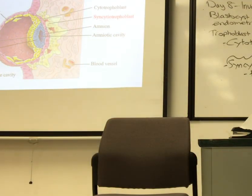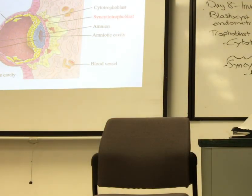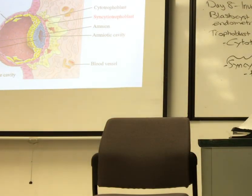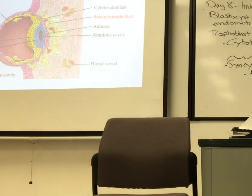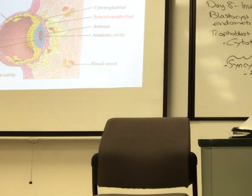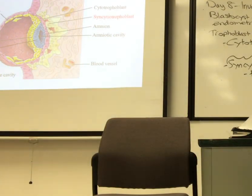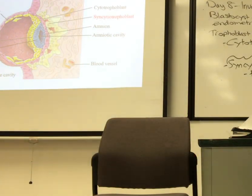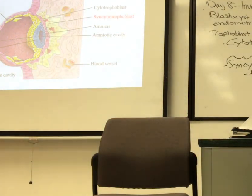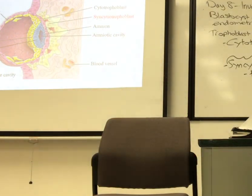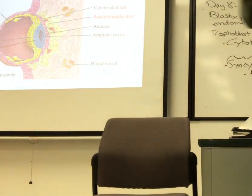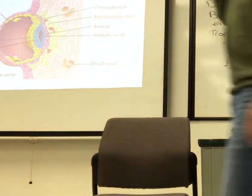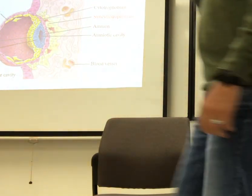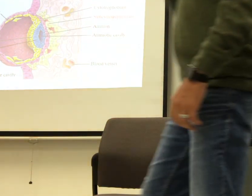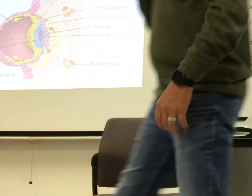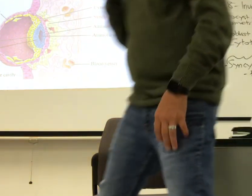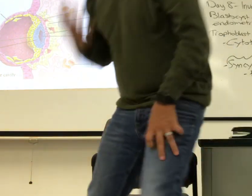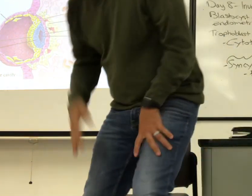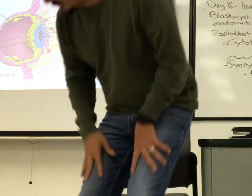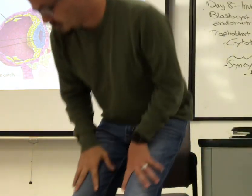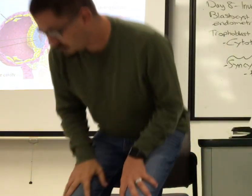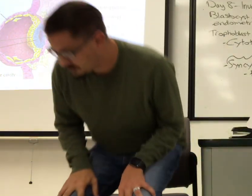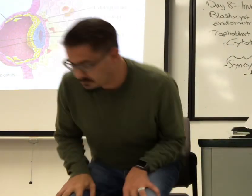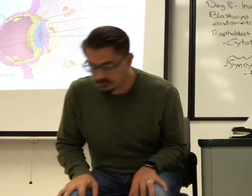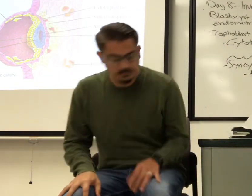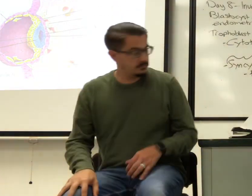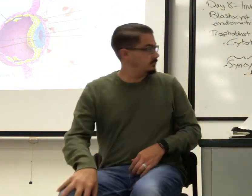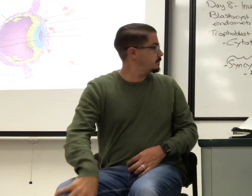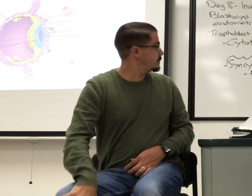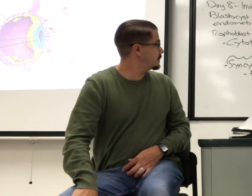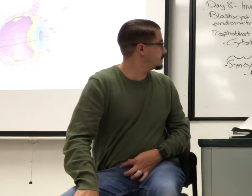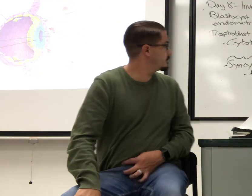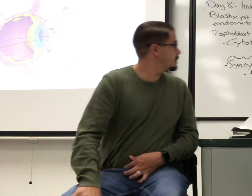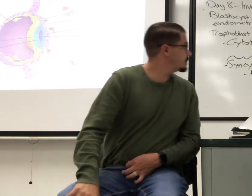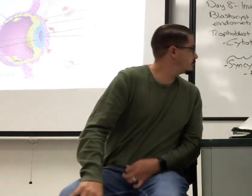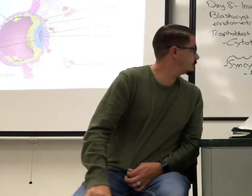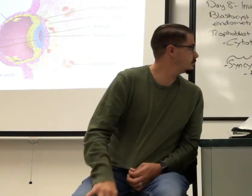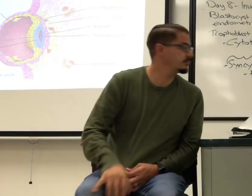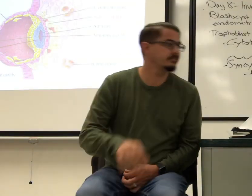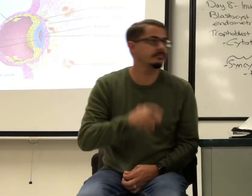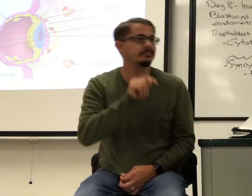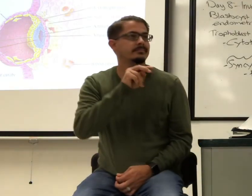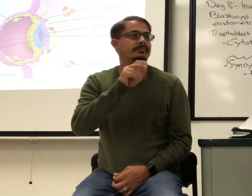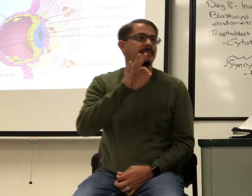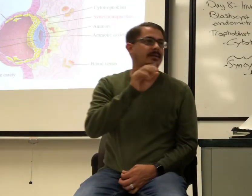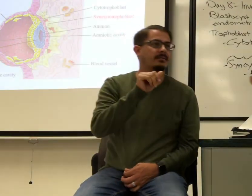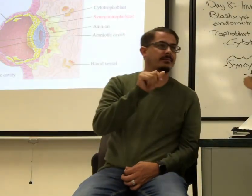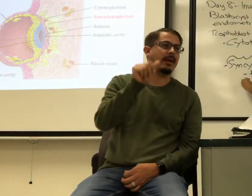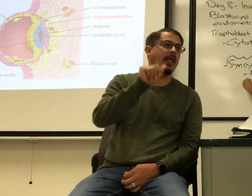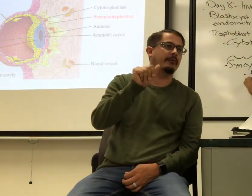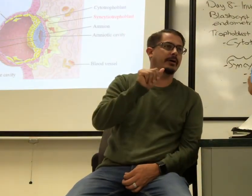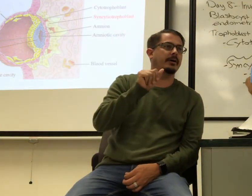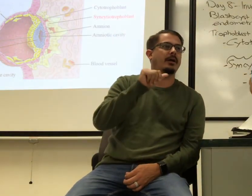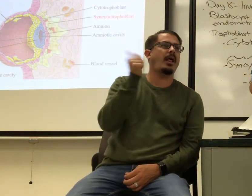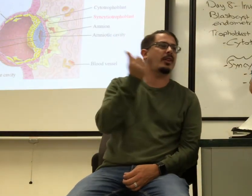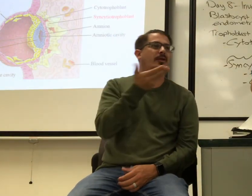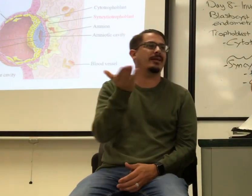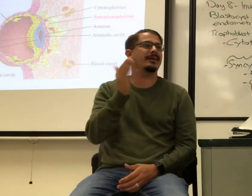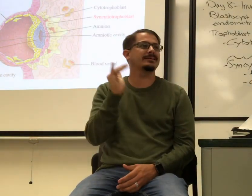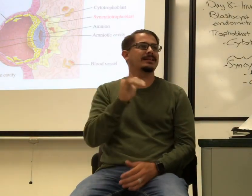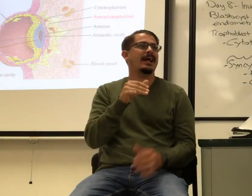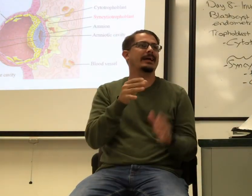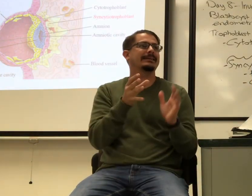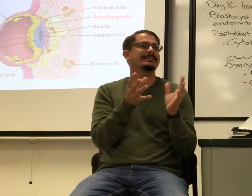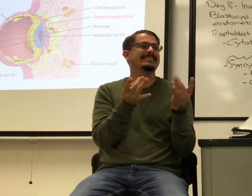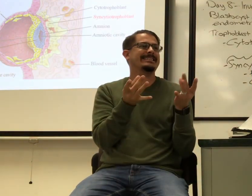For students, I read it out, but it's just TNF alpha. Other things like cadherins, sticky molecules.